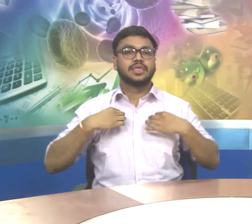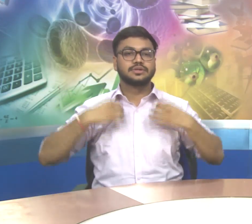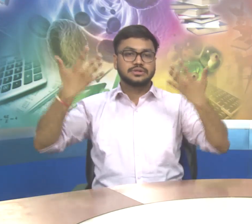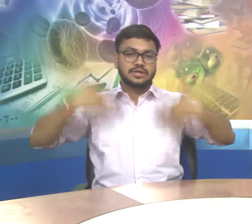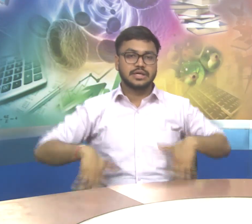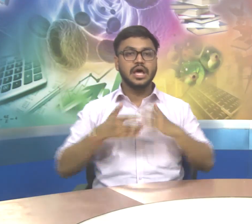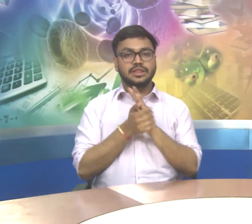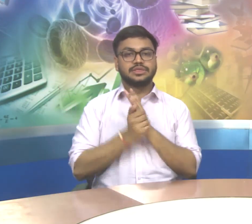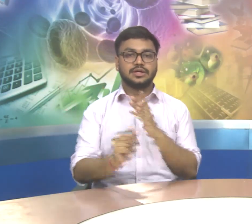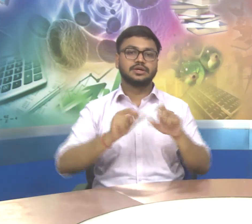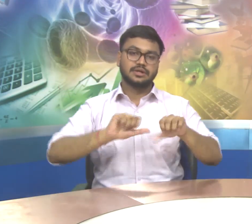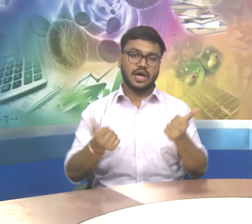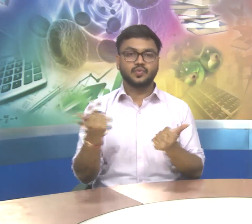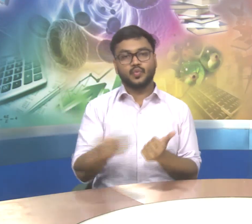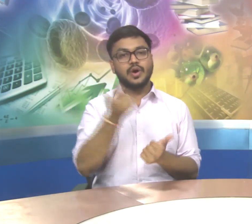to produce silk.